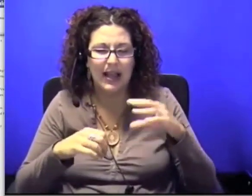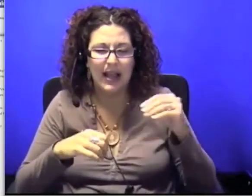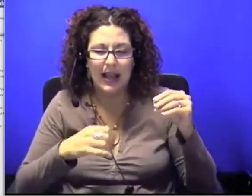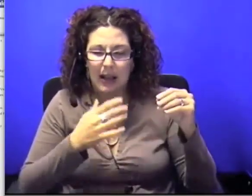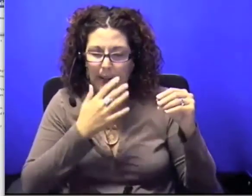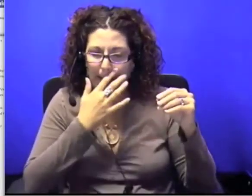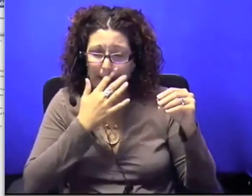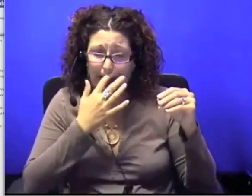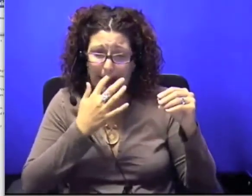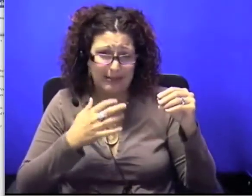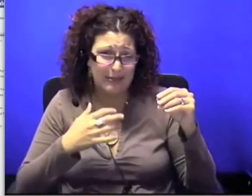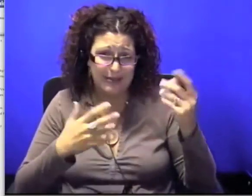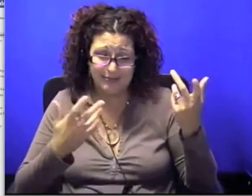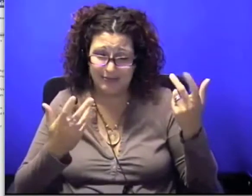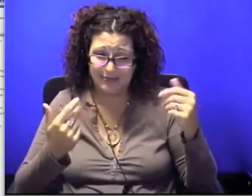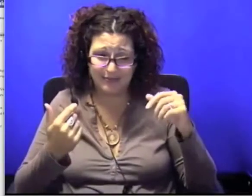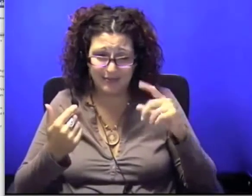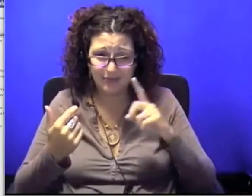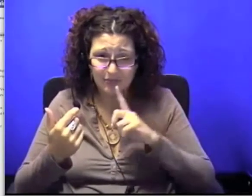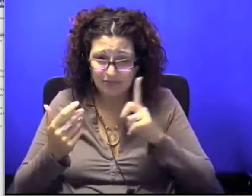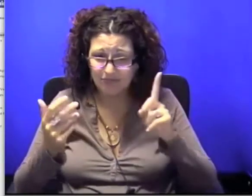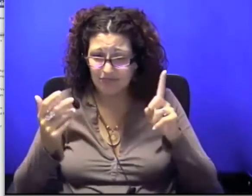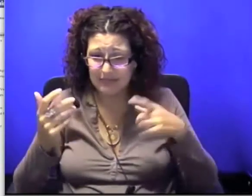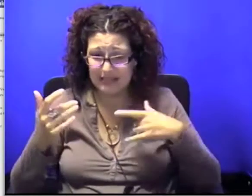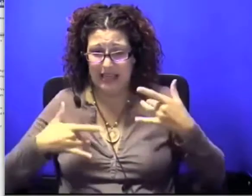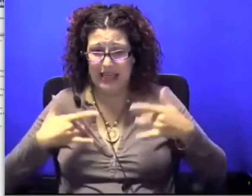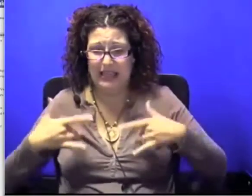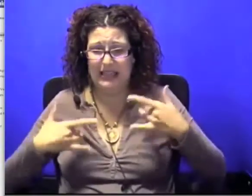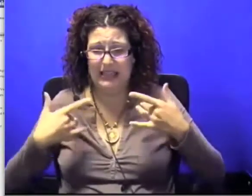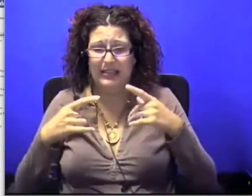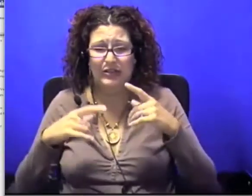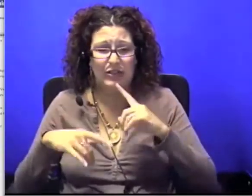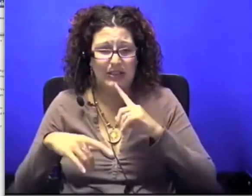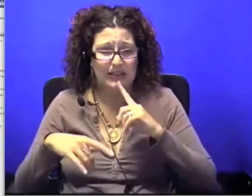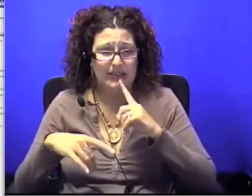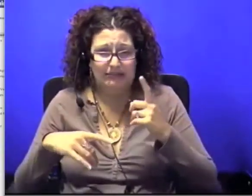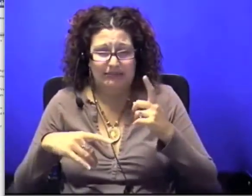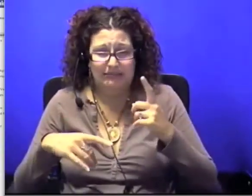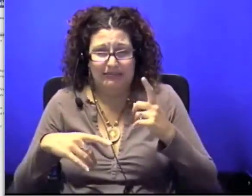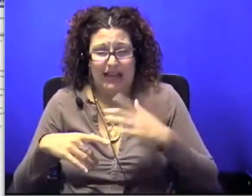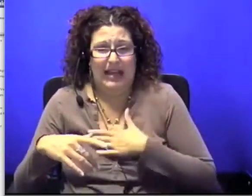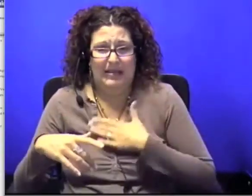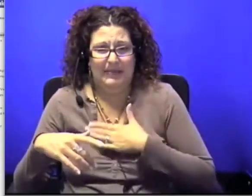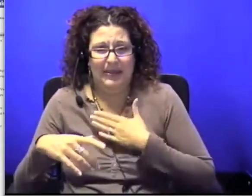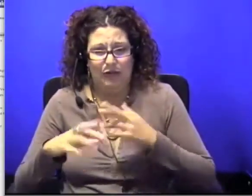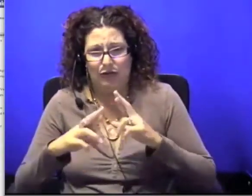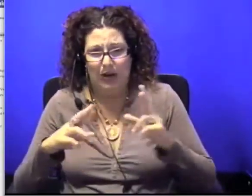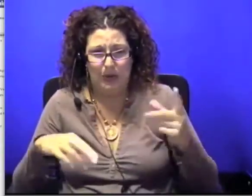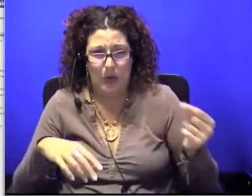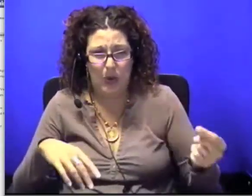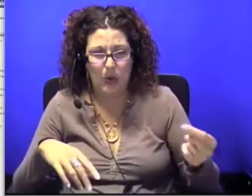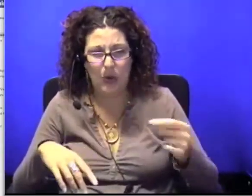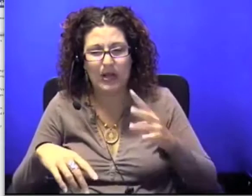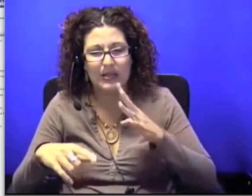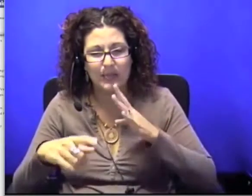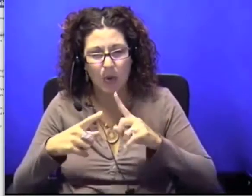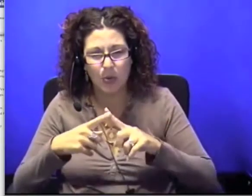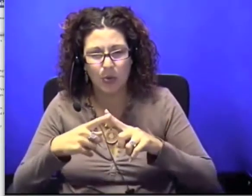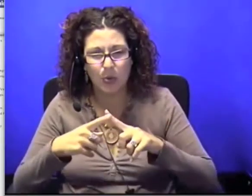representatives, and they were just excited, just ready to go. I spoke to an audience in